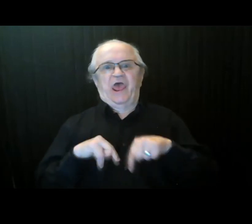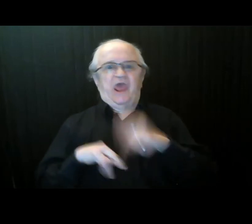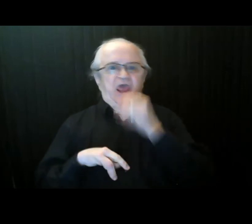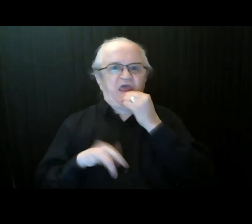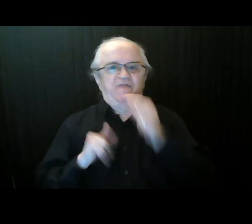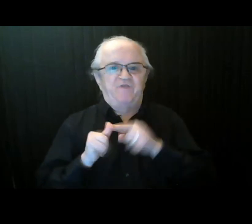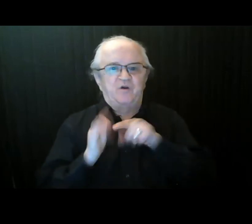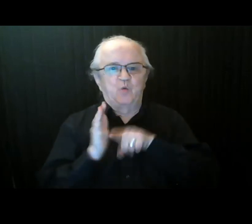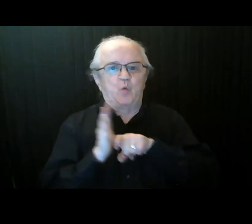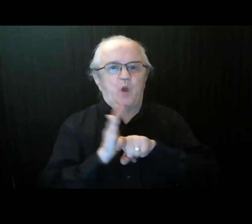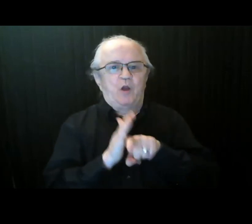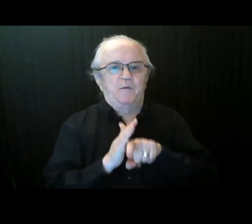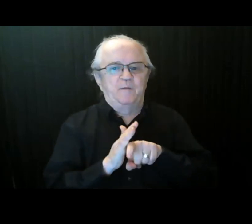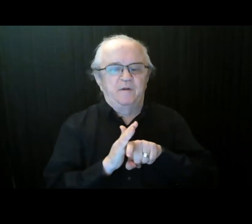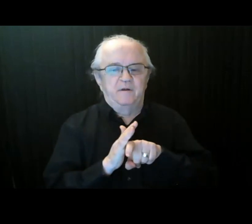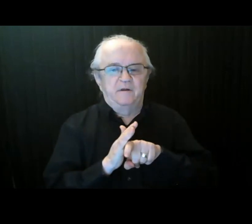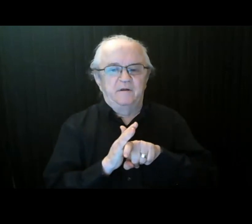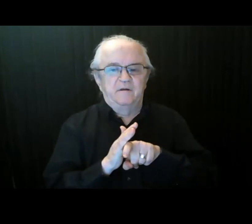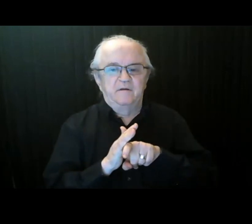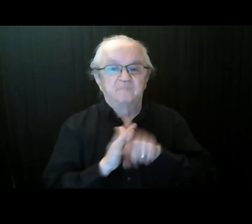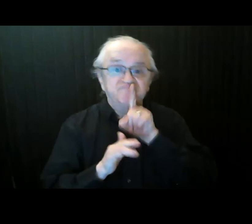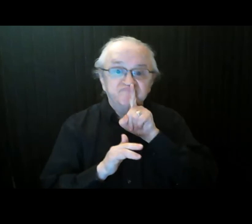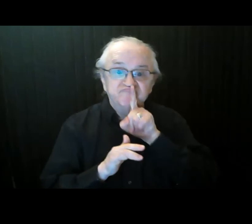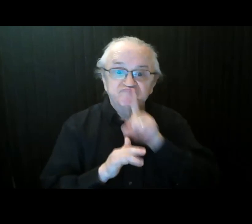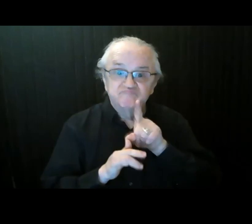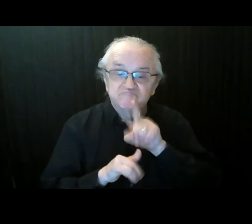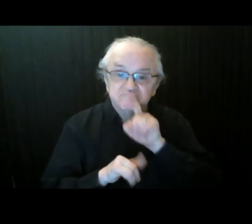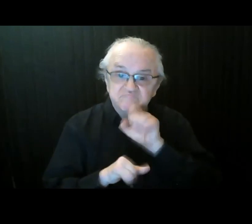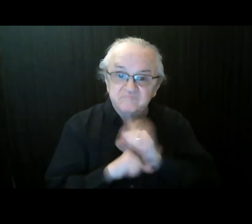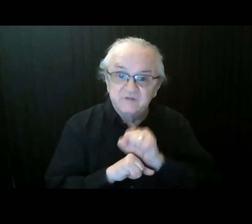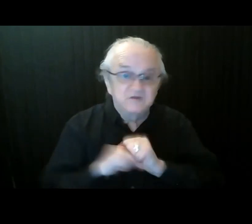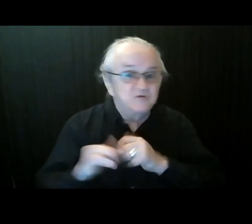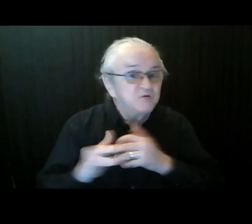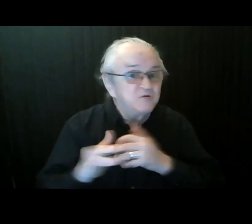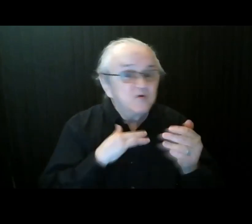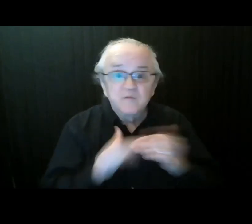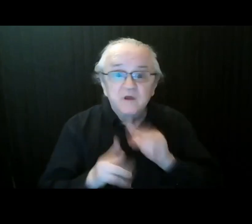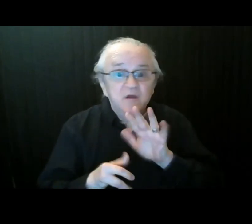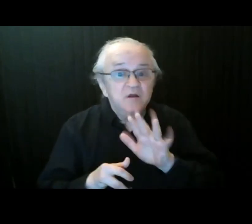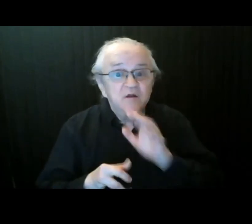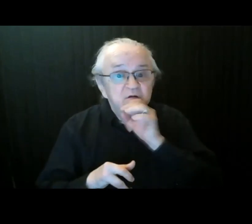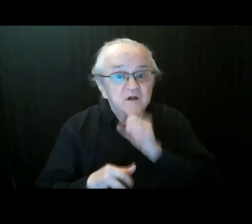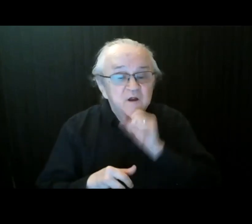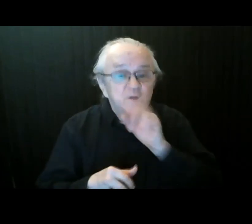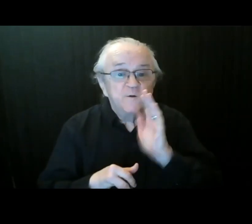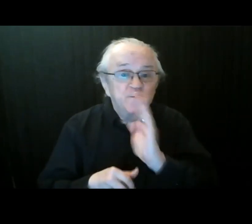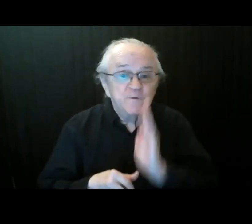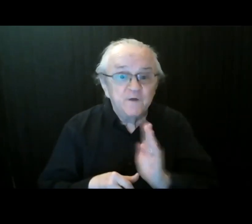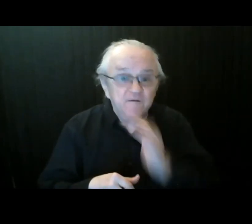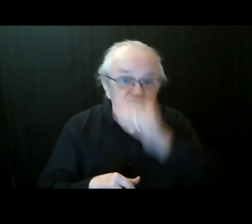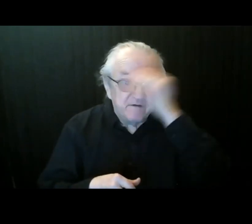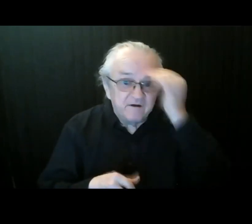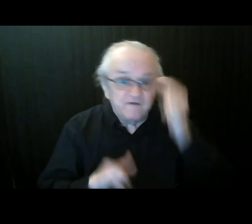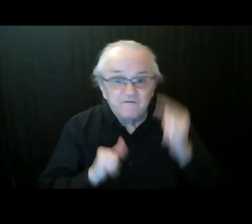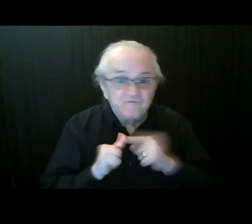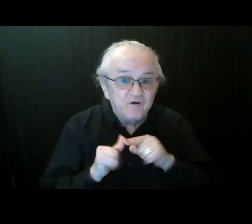And believe you me, boys and girls, no matter how old you get, You never forget your first